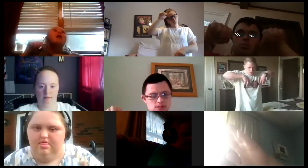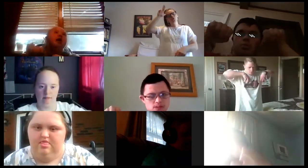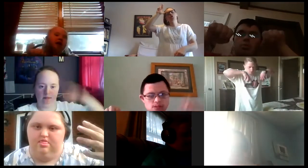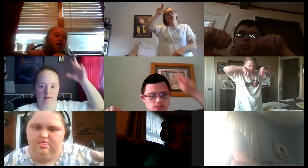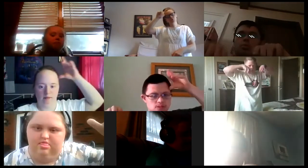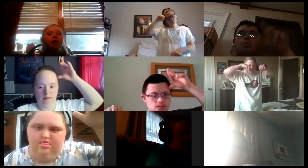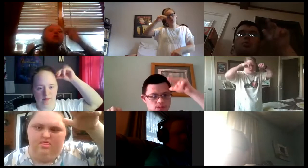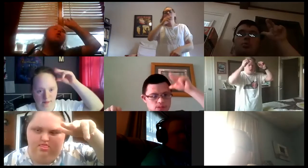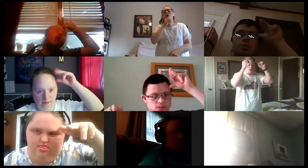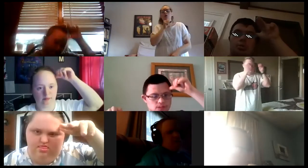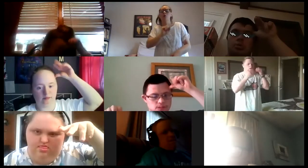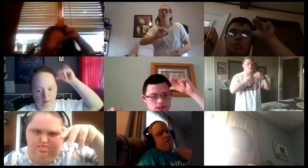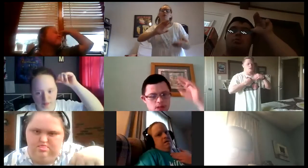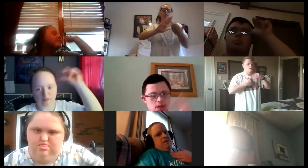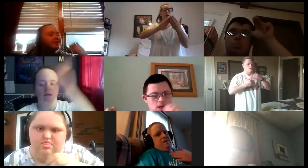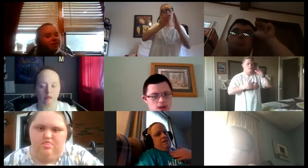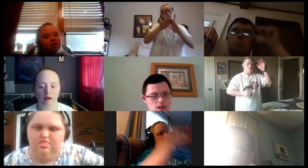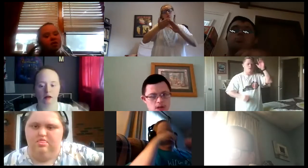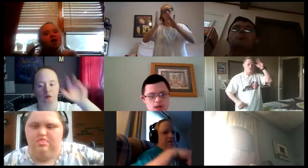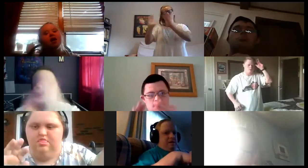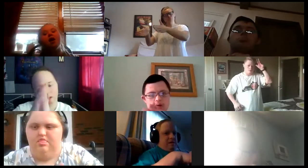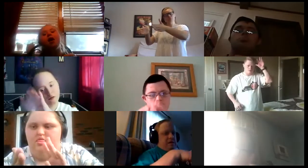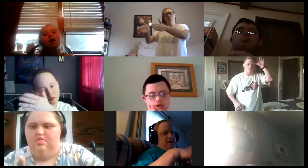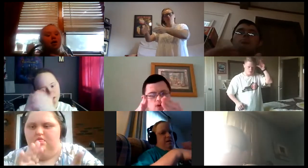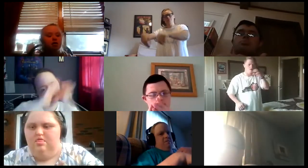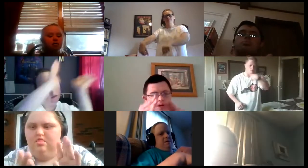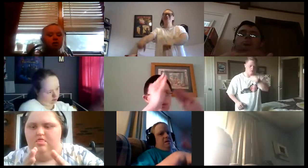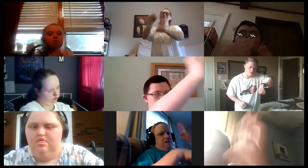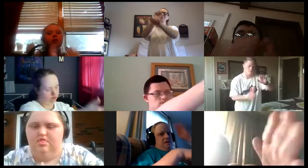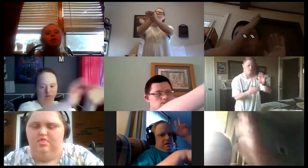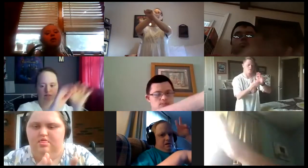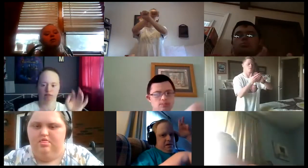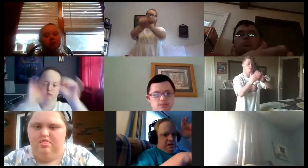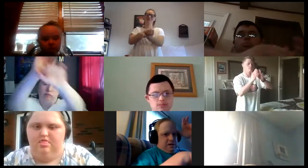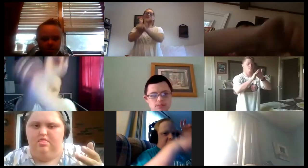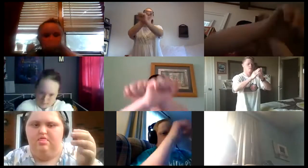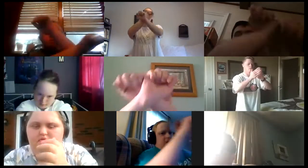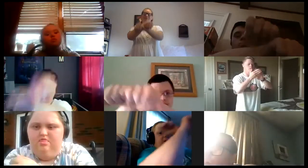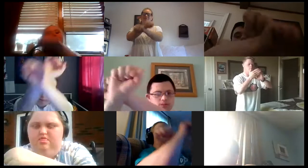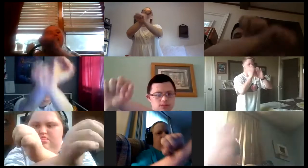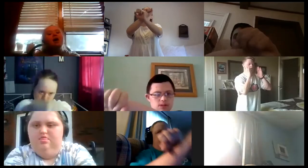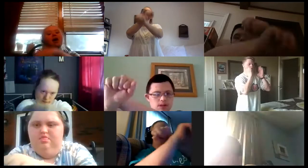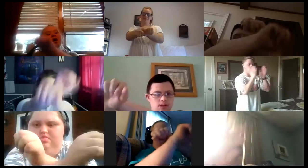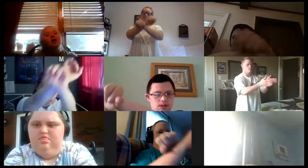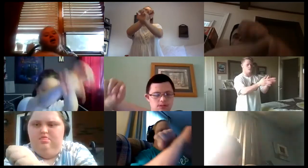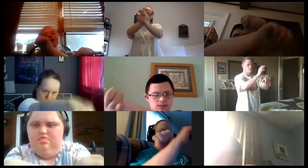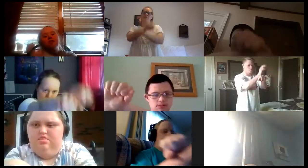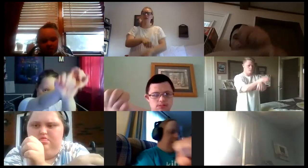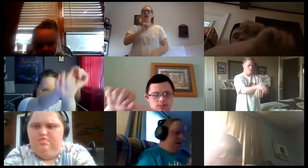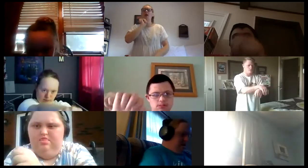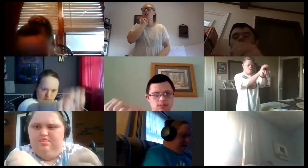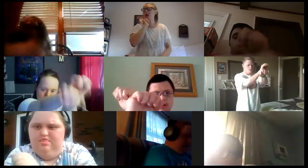house to the old town road i'm gonna ride